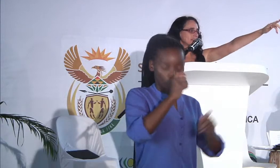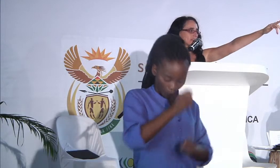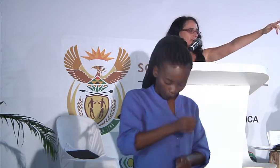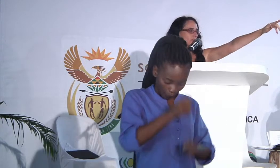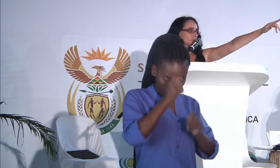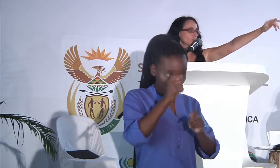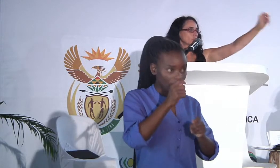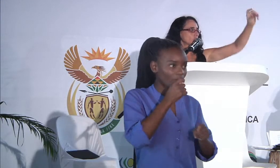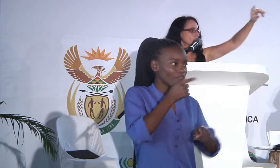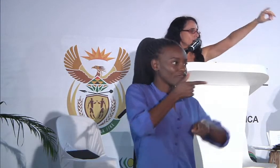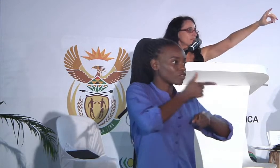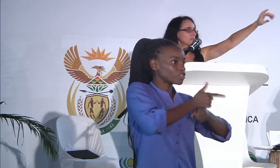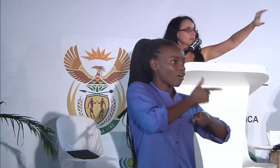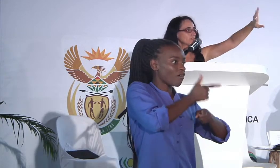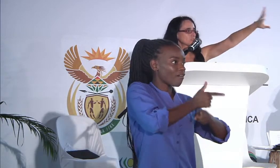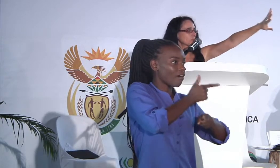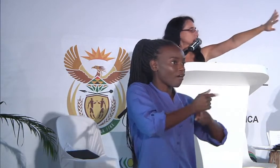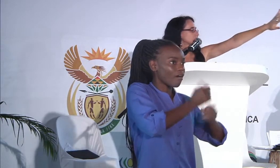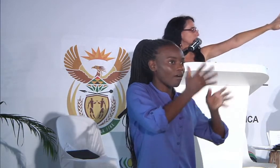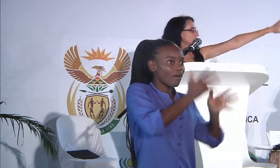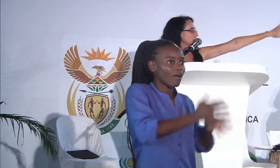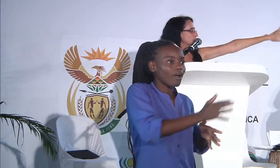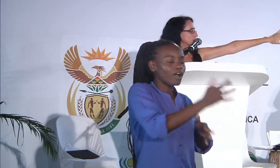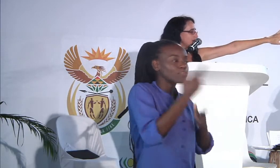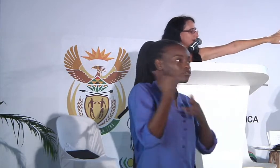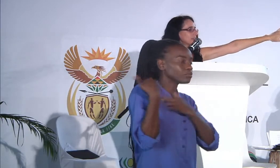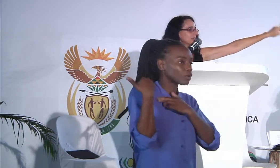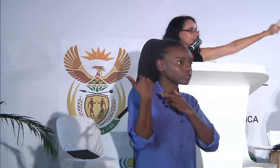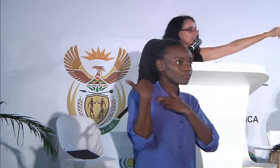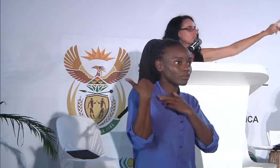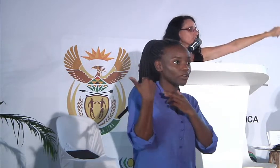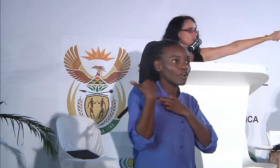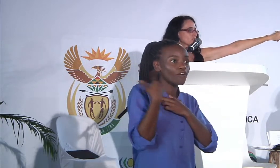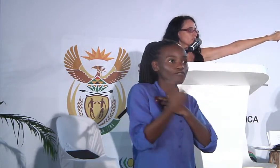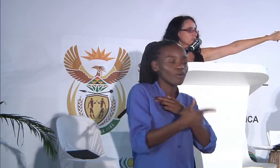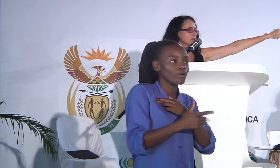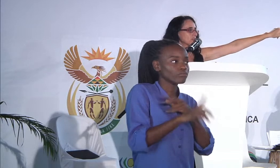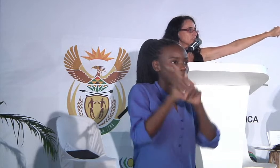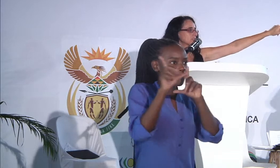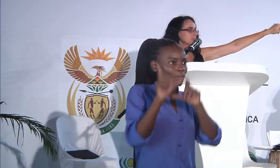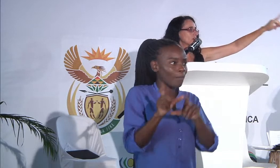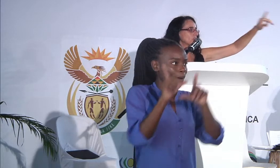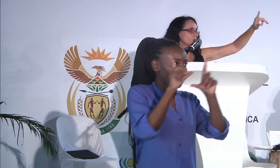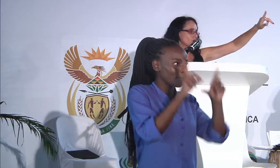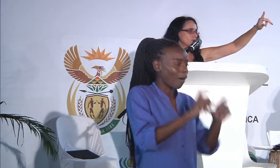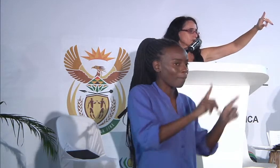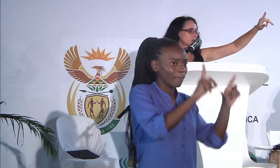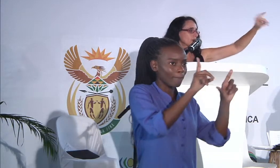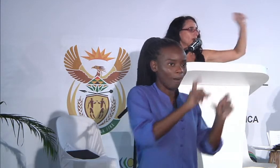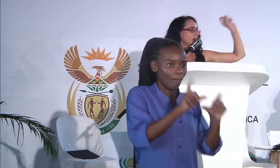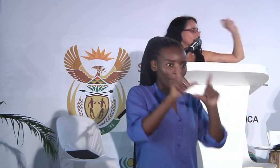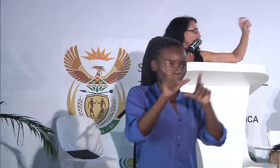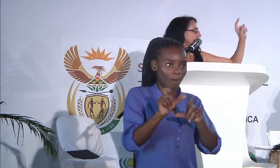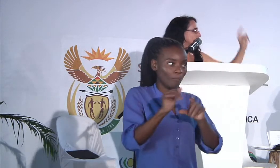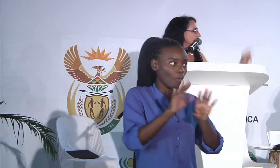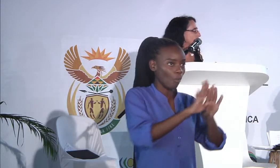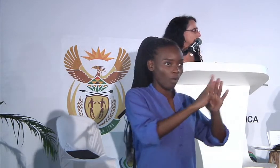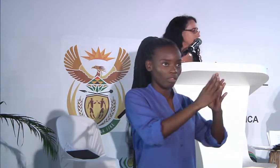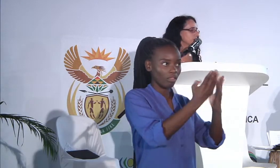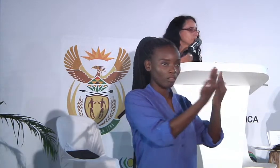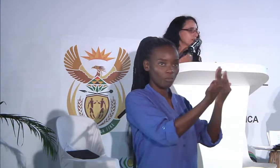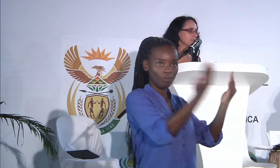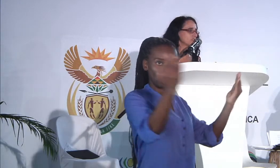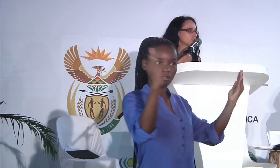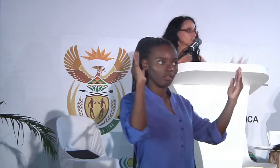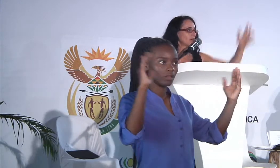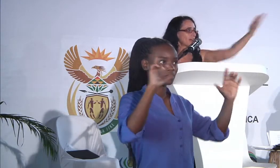Lisa, who have been responsible for taking these photos that you see on the walls. And I want to explain them very